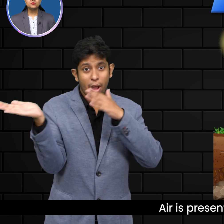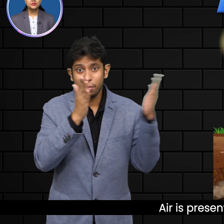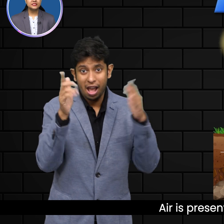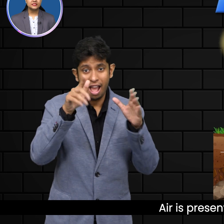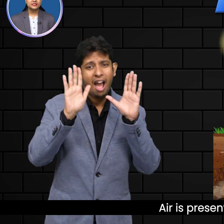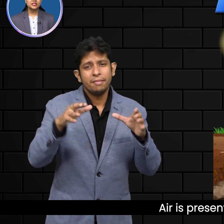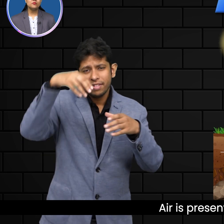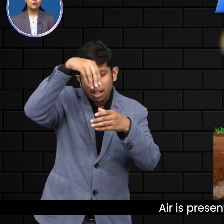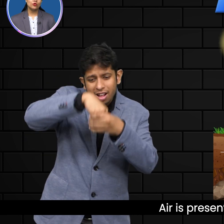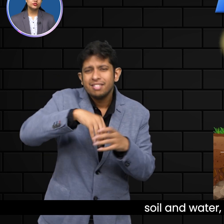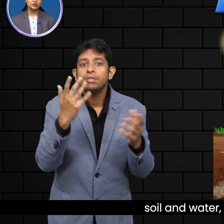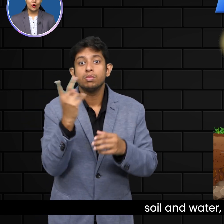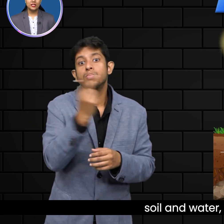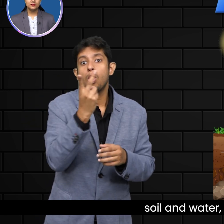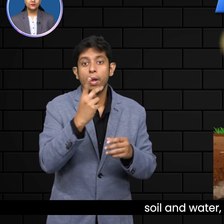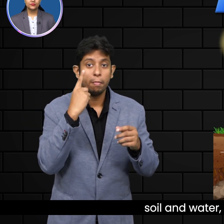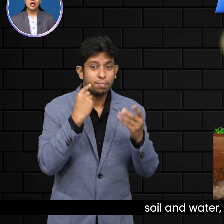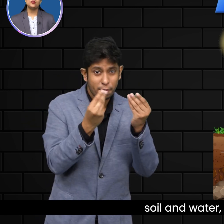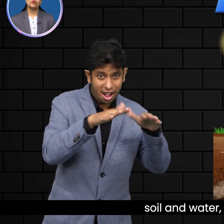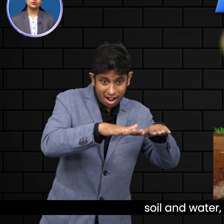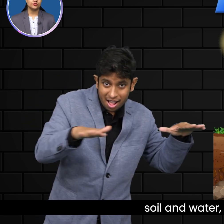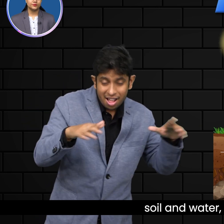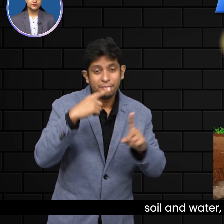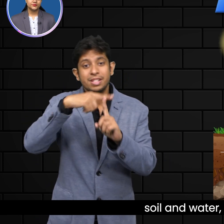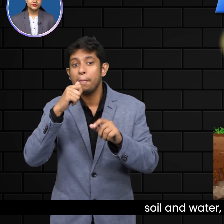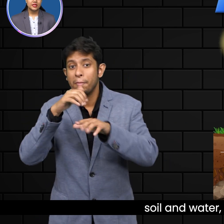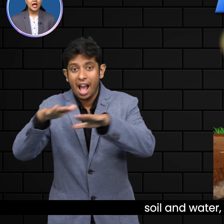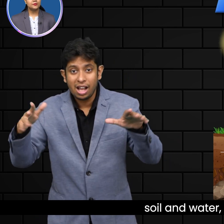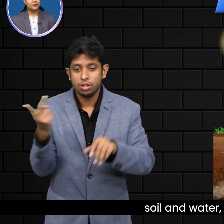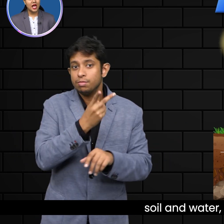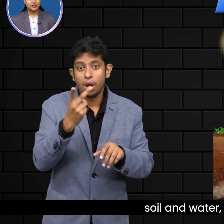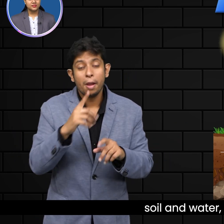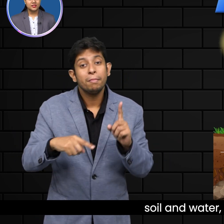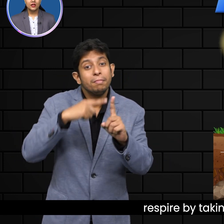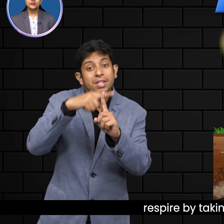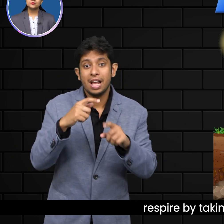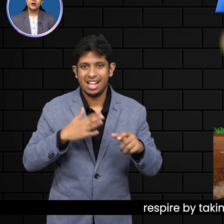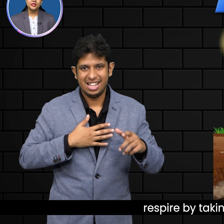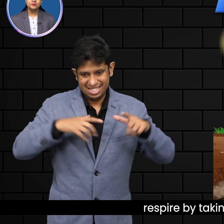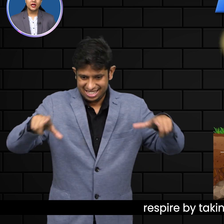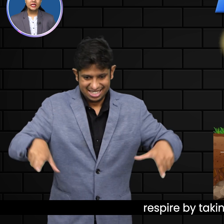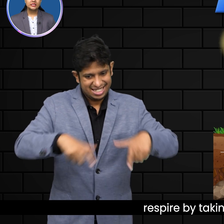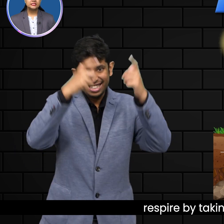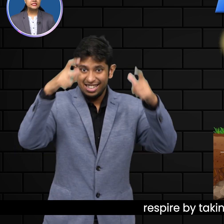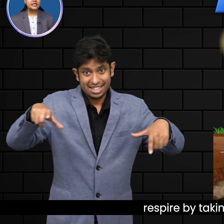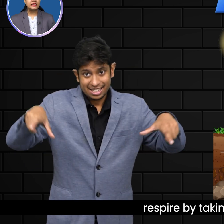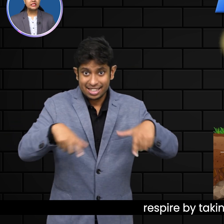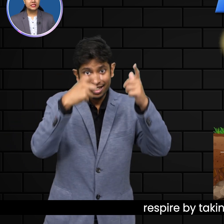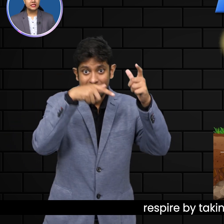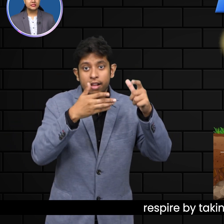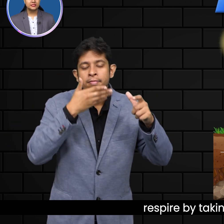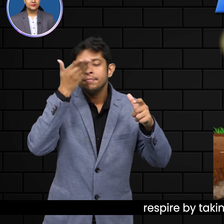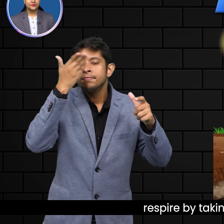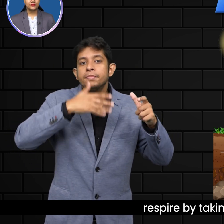Air is present in both soil and water, and plants respire by taking